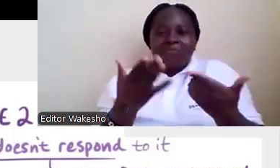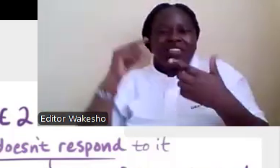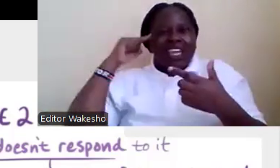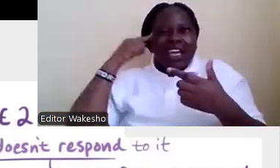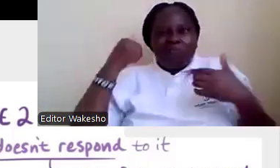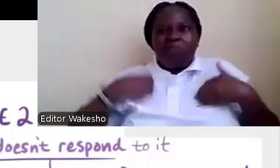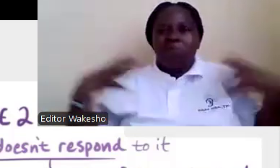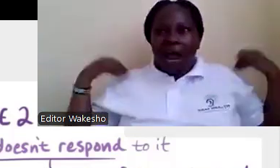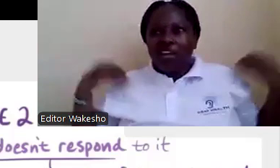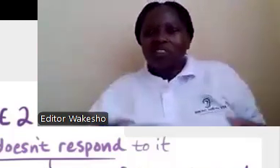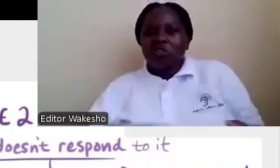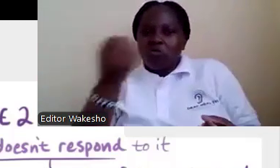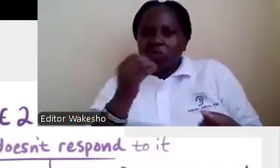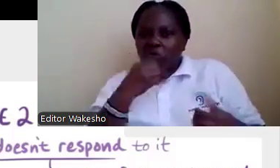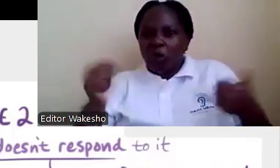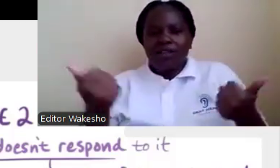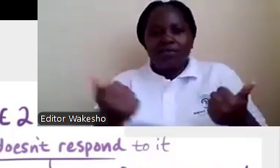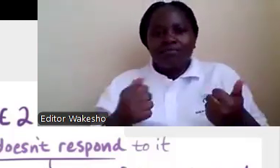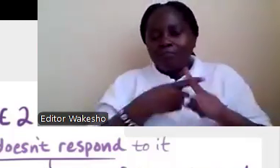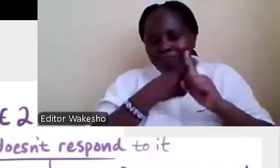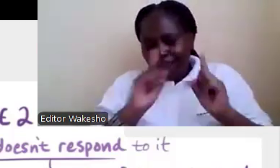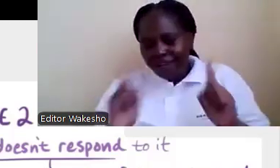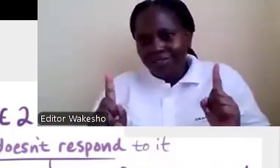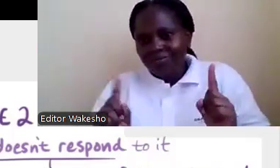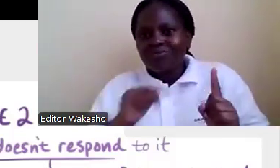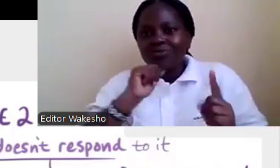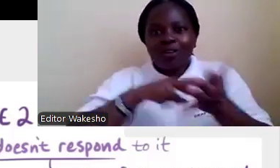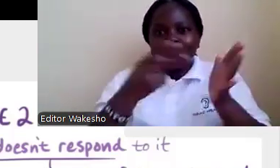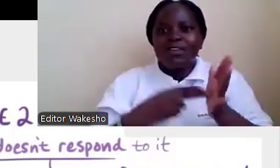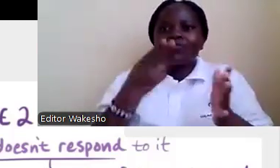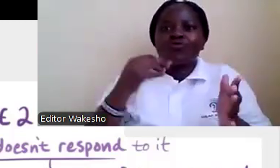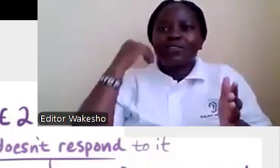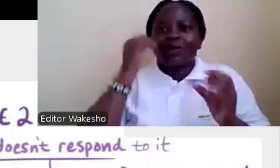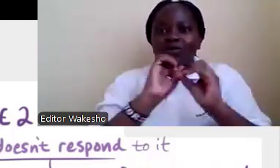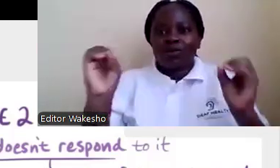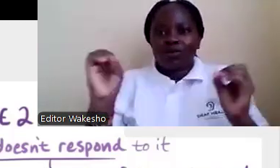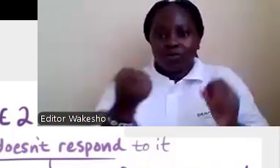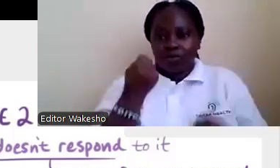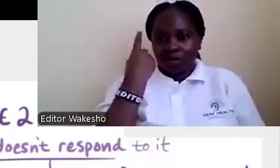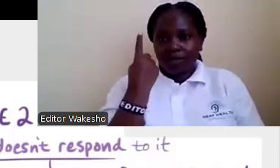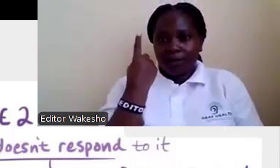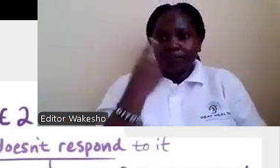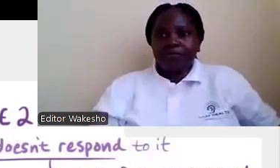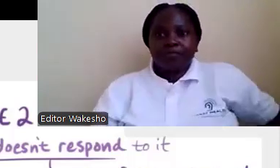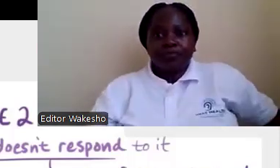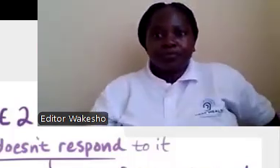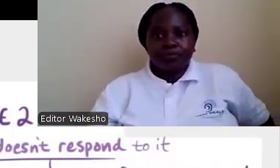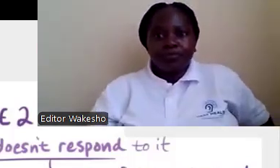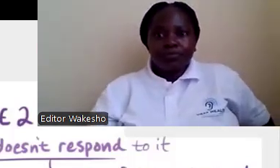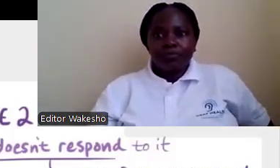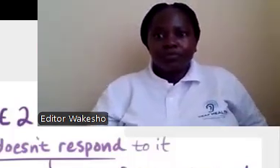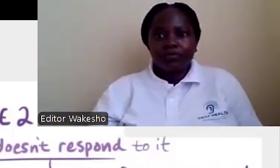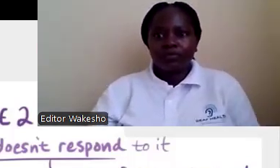still can, just that your chances are lower. Make sense? Great. Now, the last